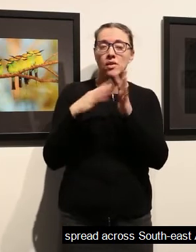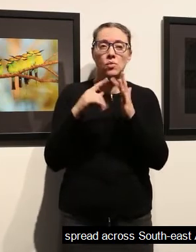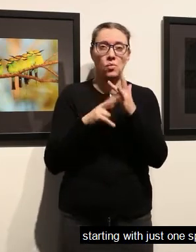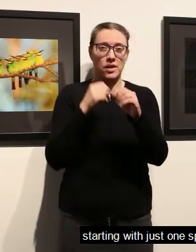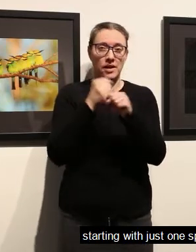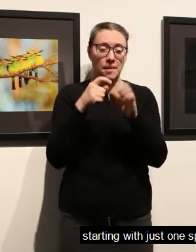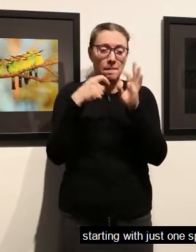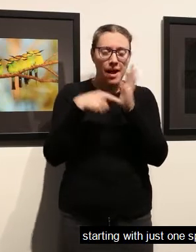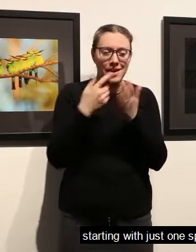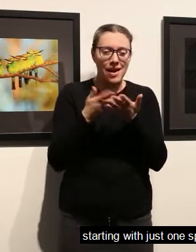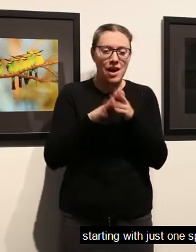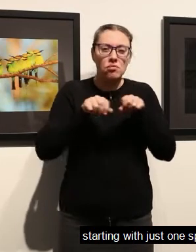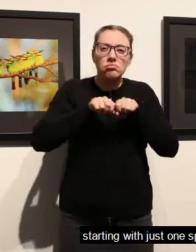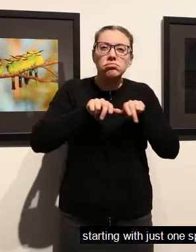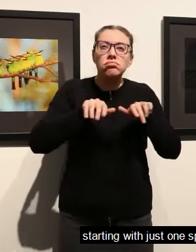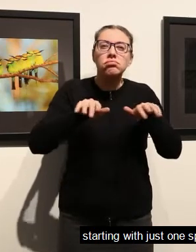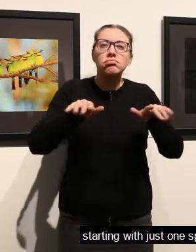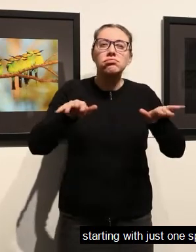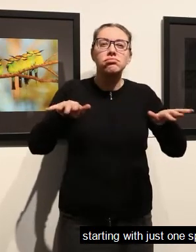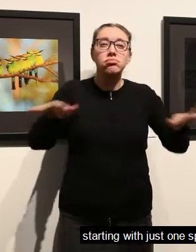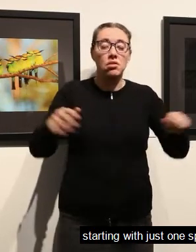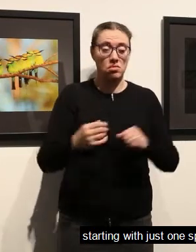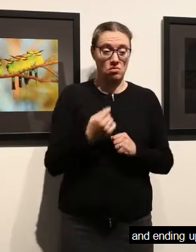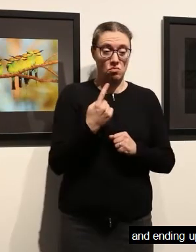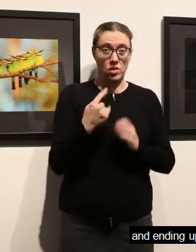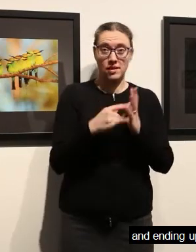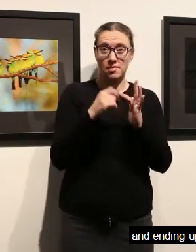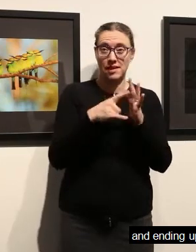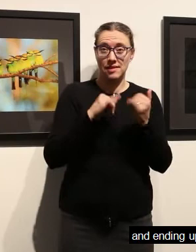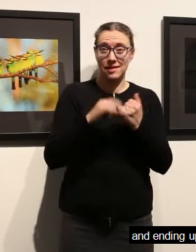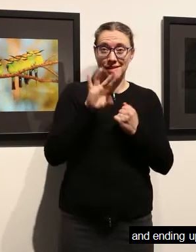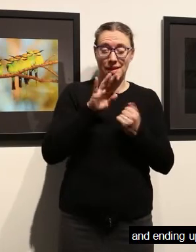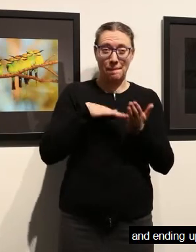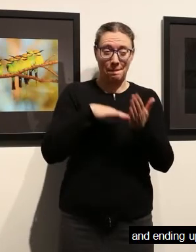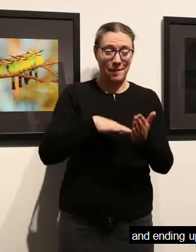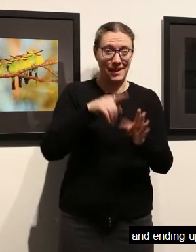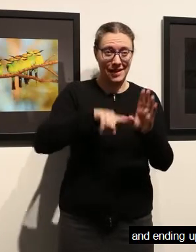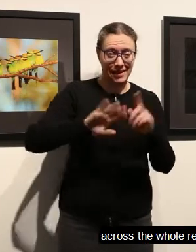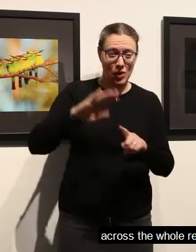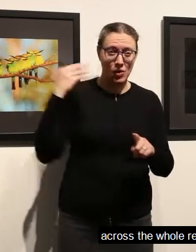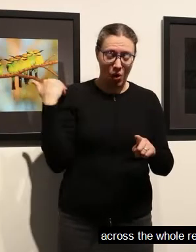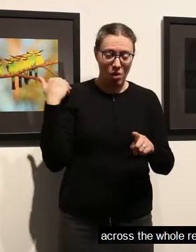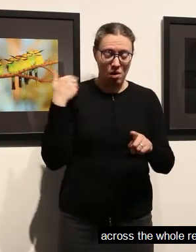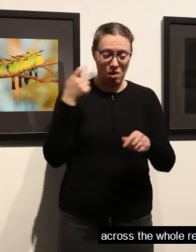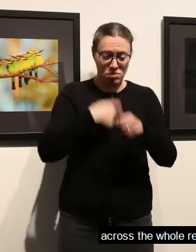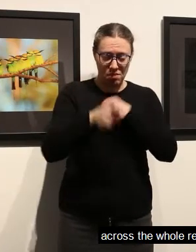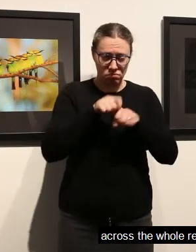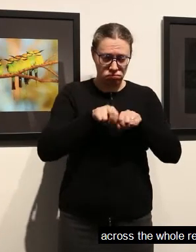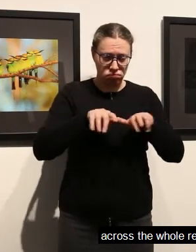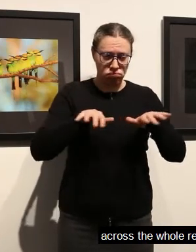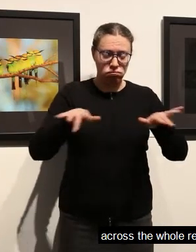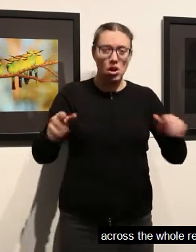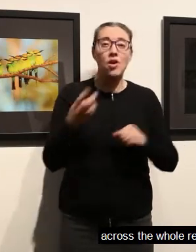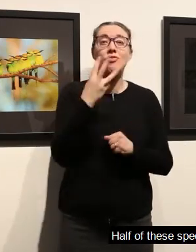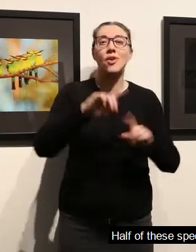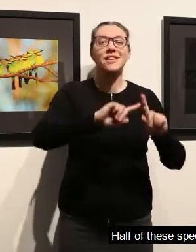Melanesia, starting with just one species 10 million years ago and ending up with 30 species across the whole region that we see